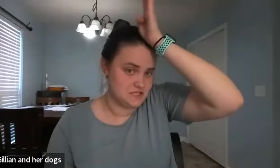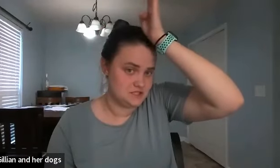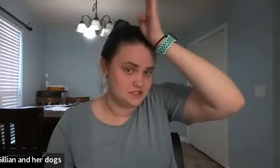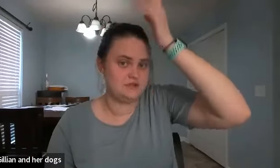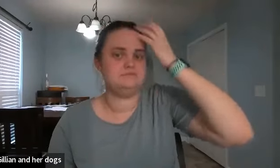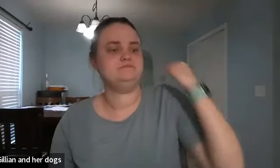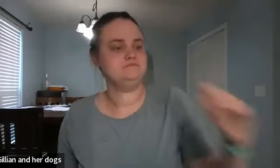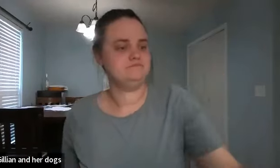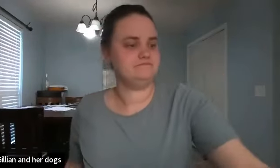Shark.